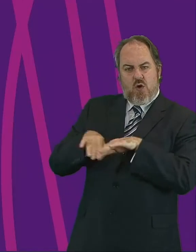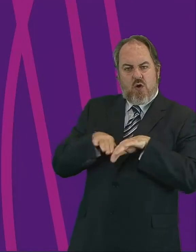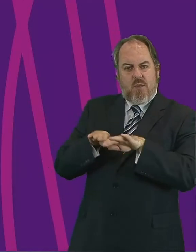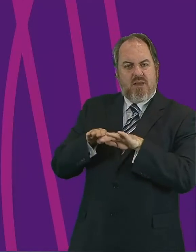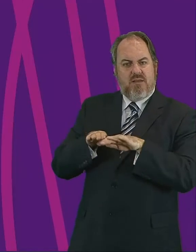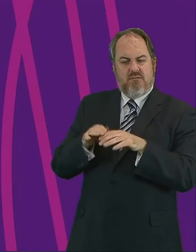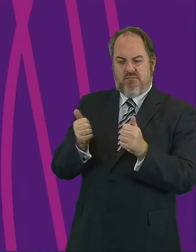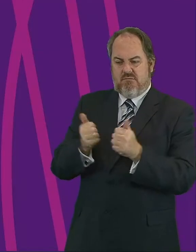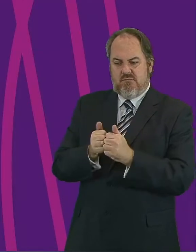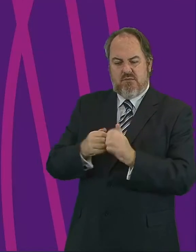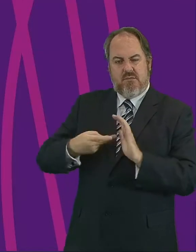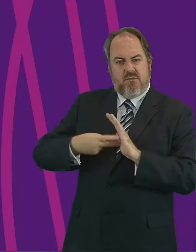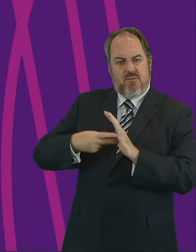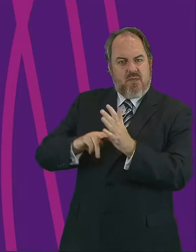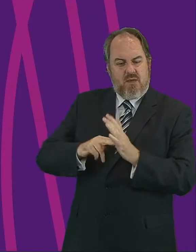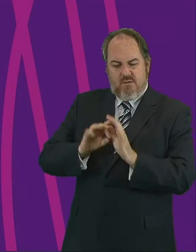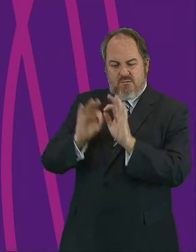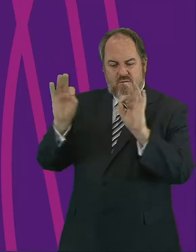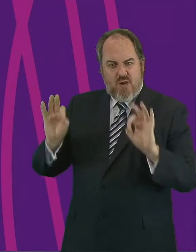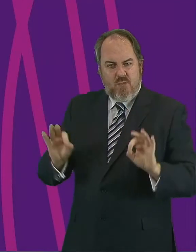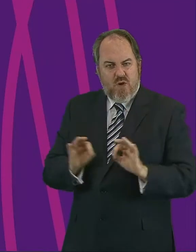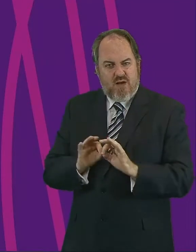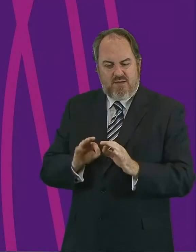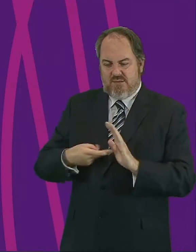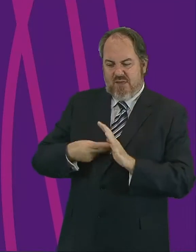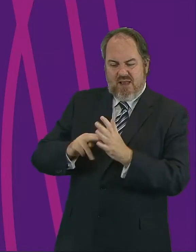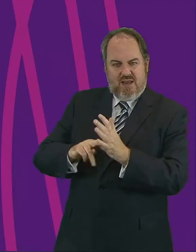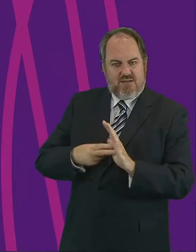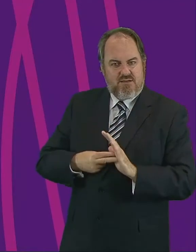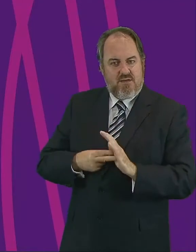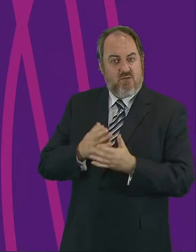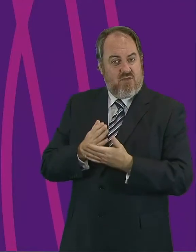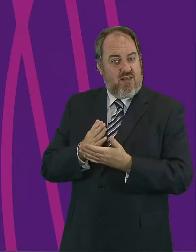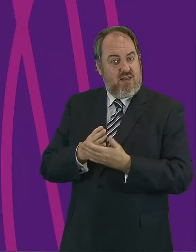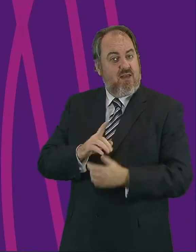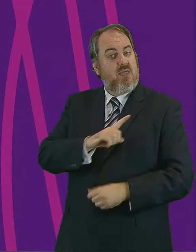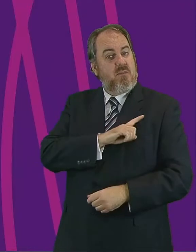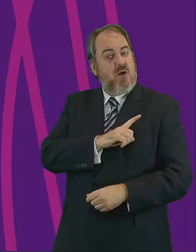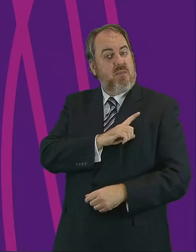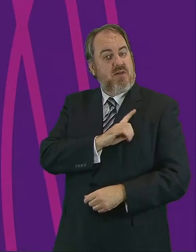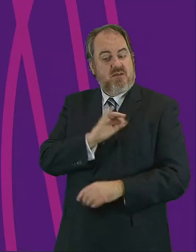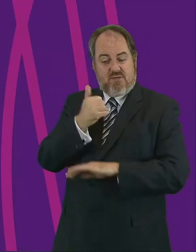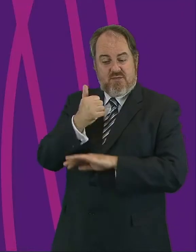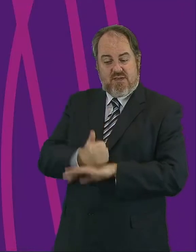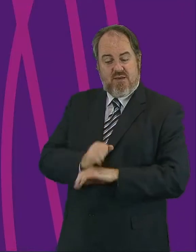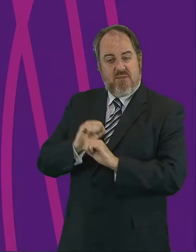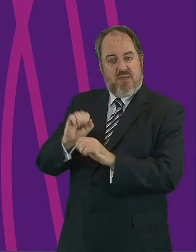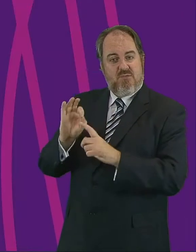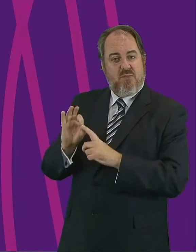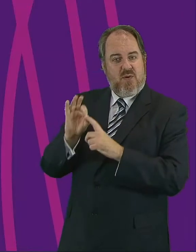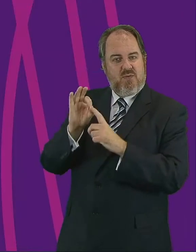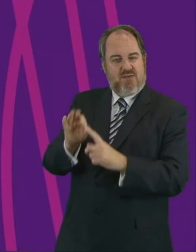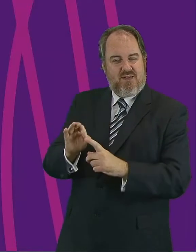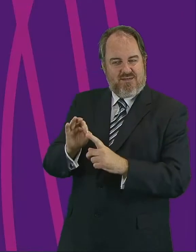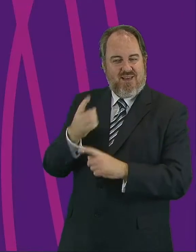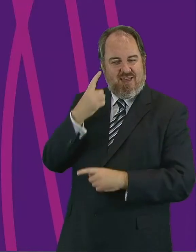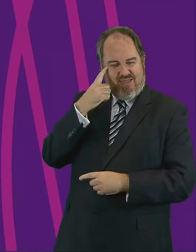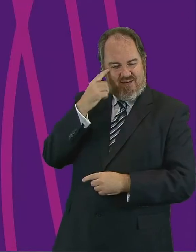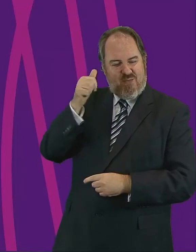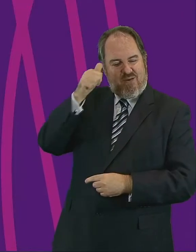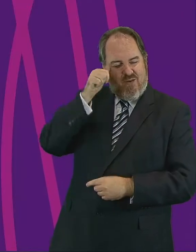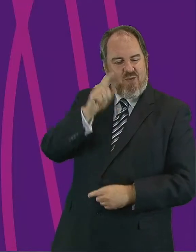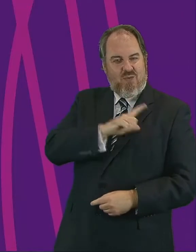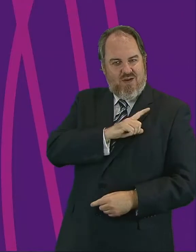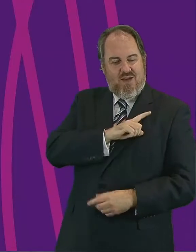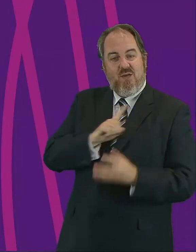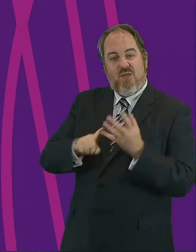devolved competencies. In reality, Presiding Officer, the actual purpose of these proposals is all too clear. The UK Government intends